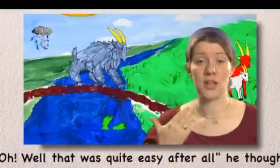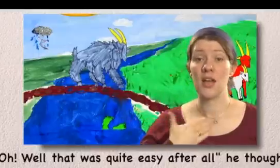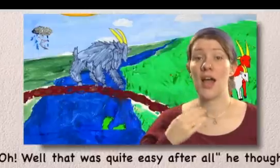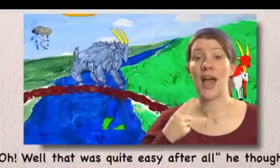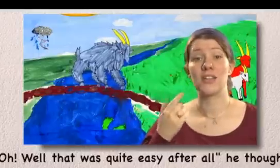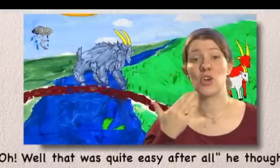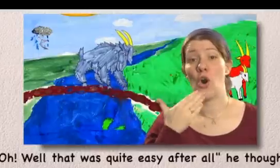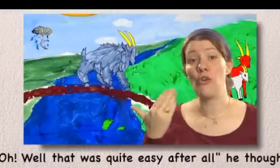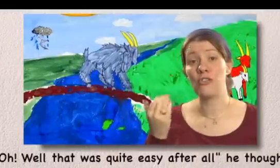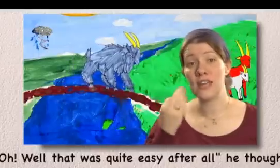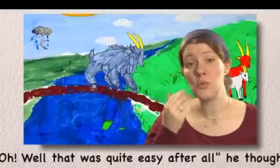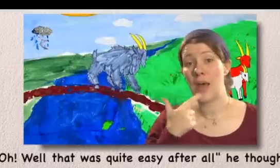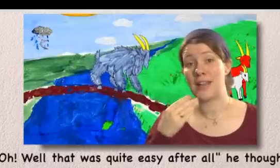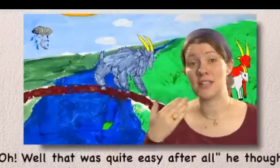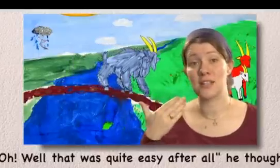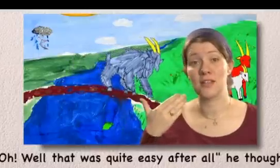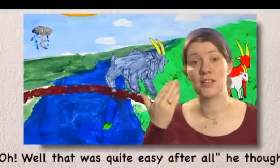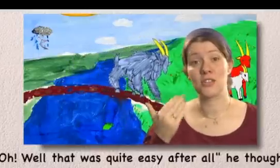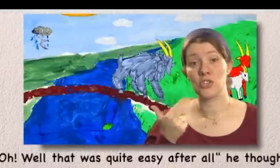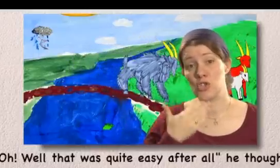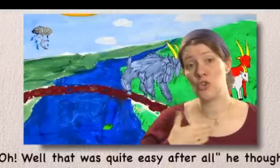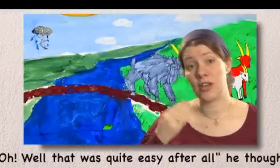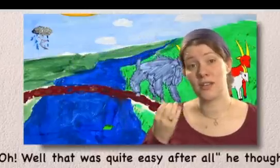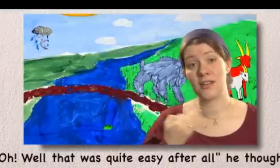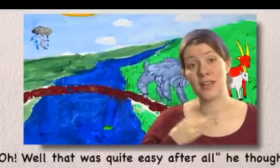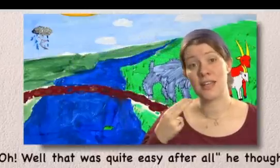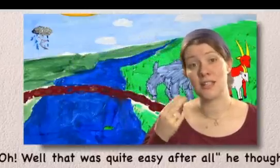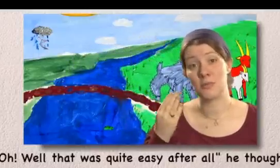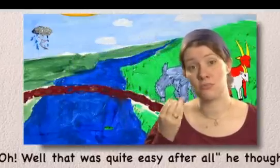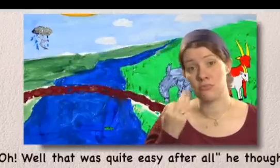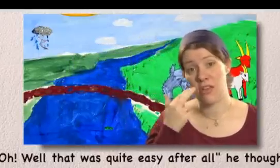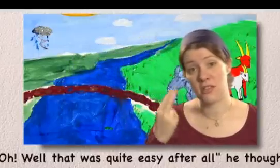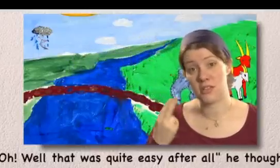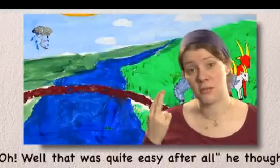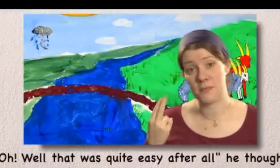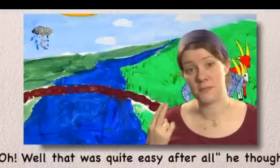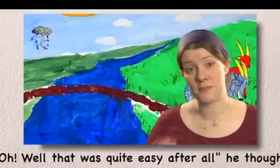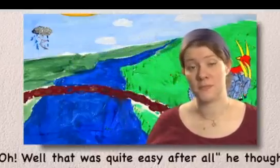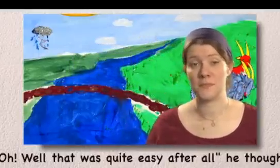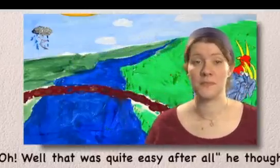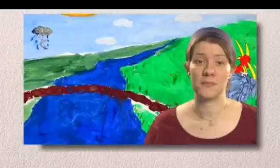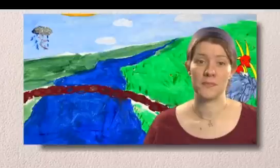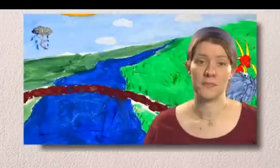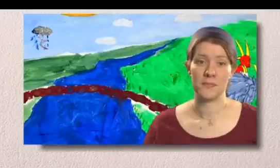And off he went, to join his brothers.